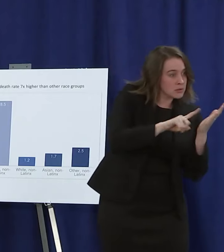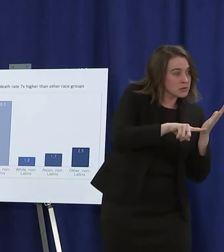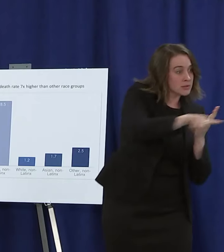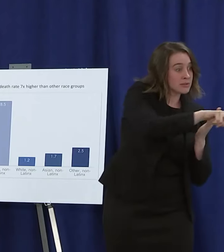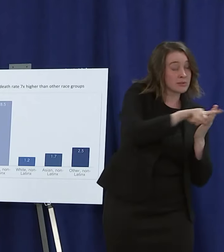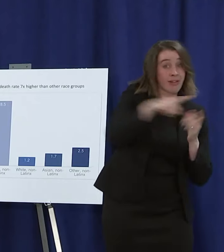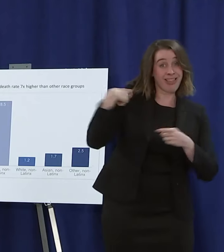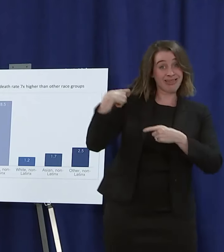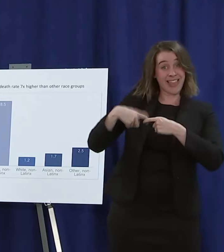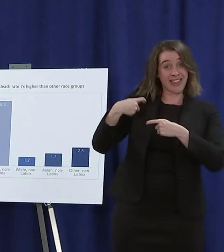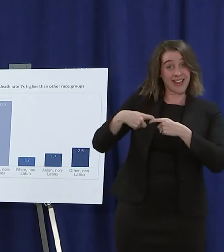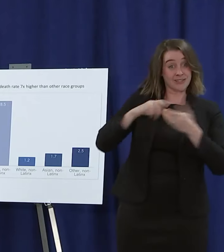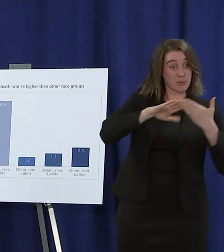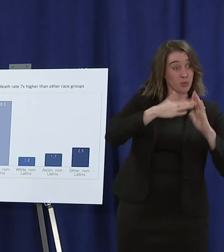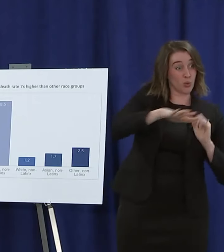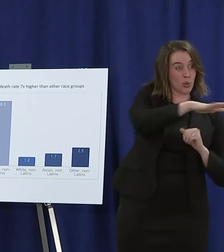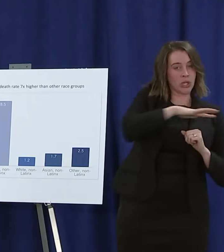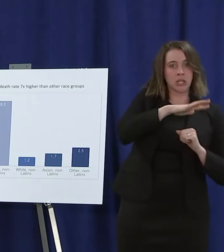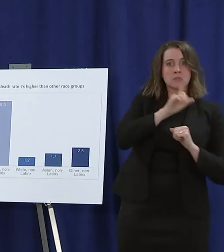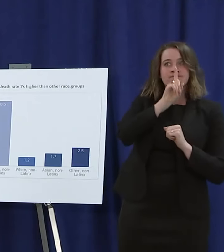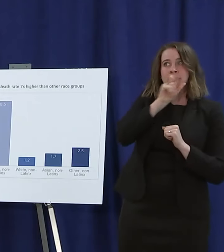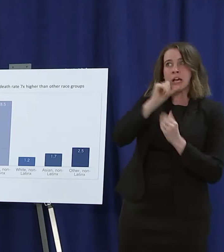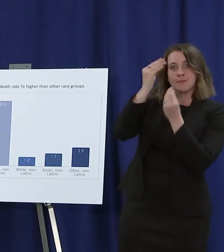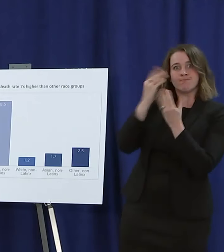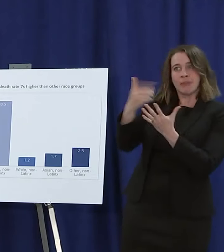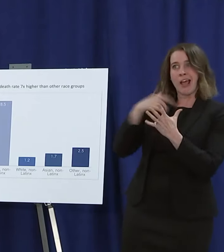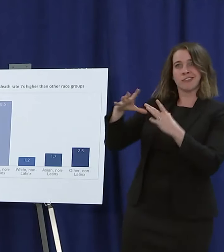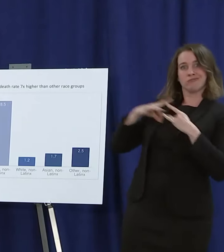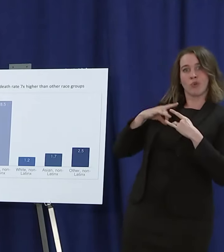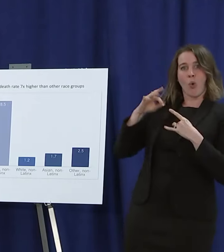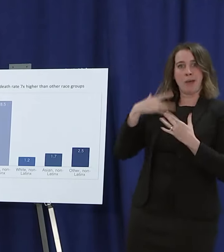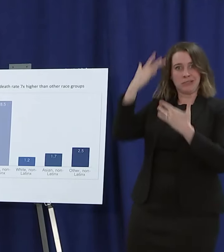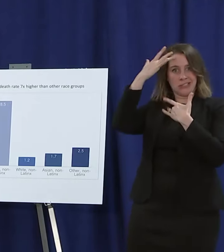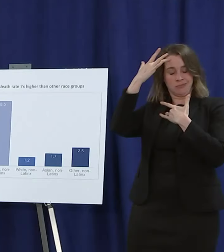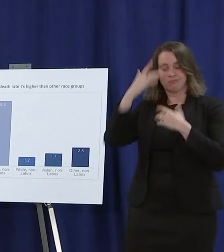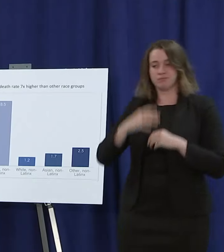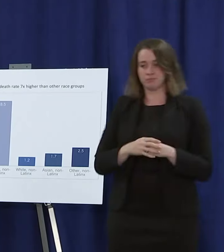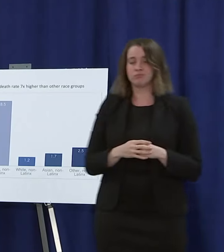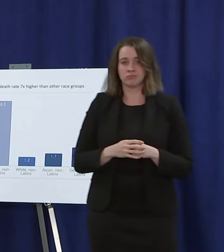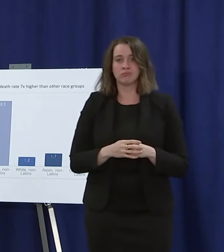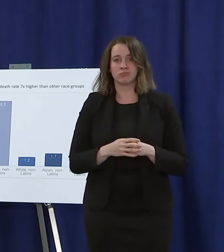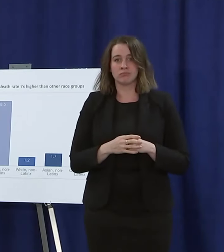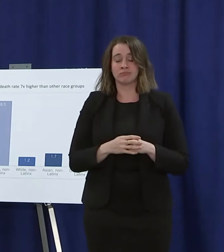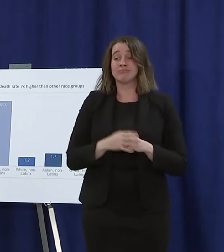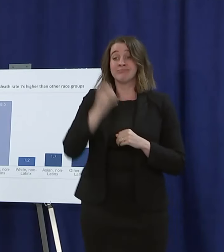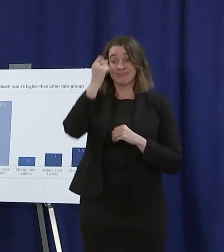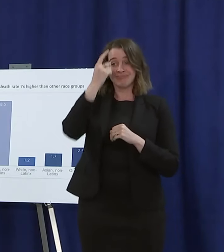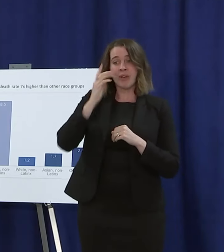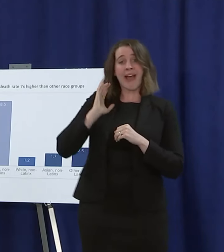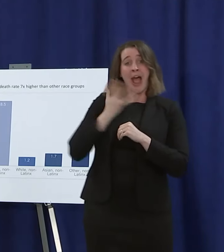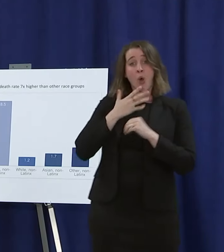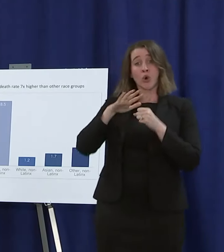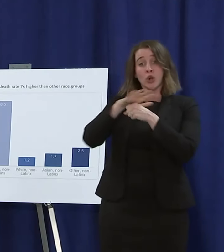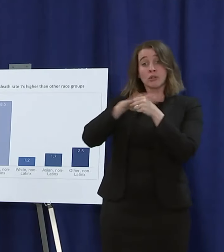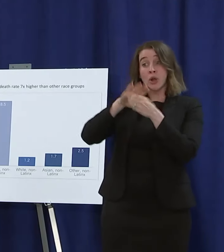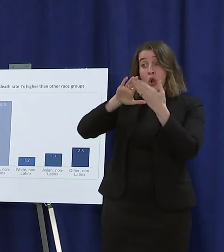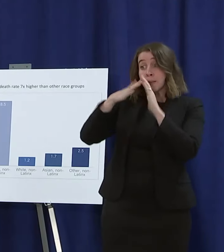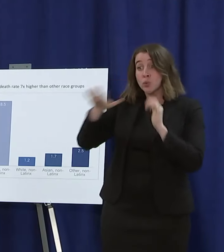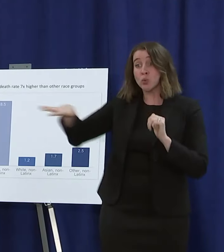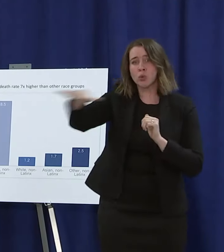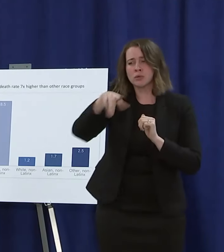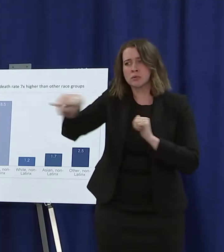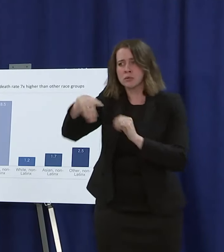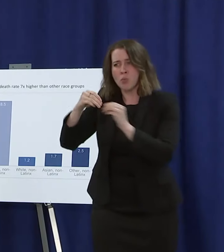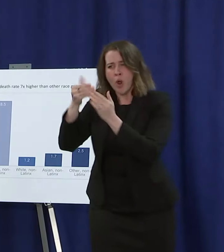community here in Chicago. And overall, some of our more culturally tight-knit communities may be experiencing